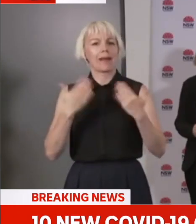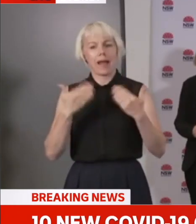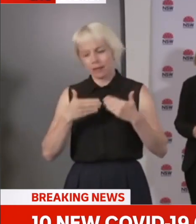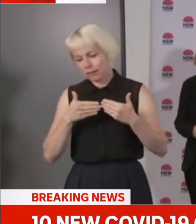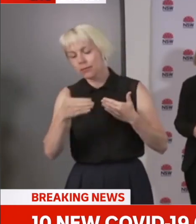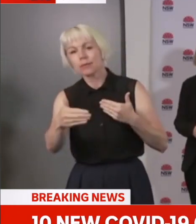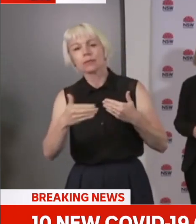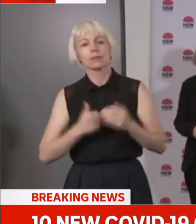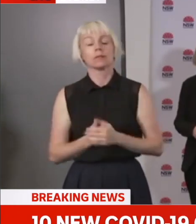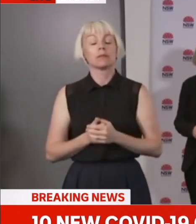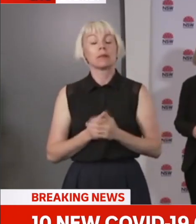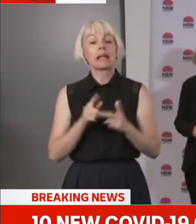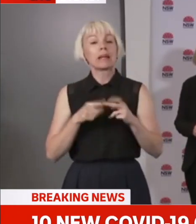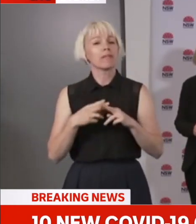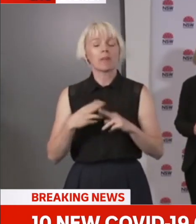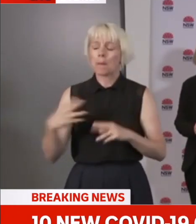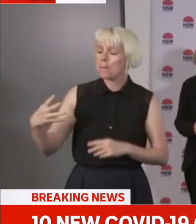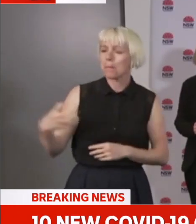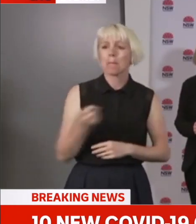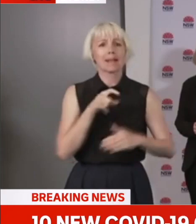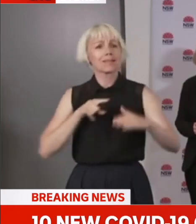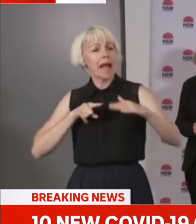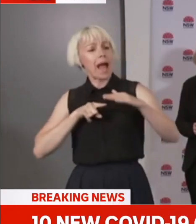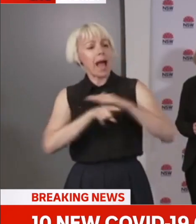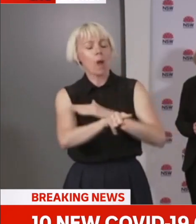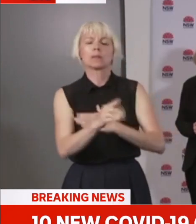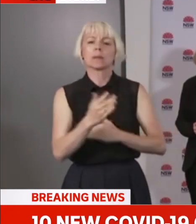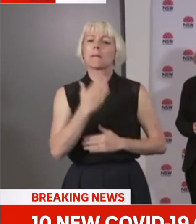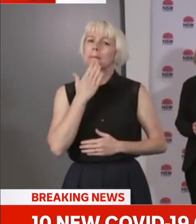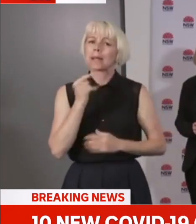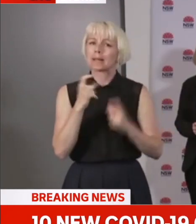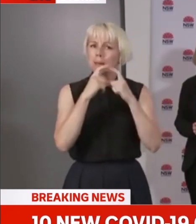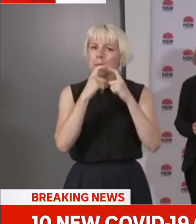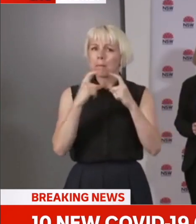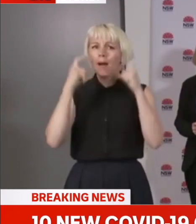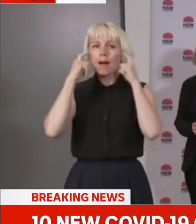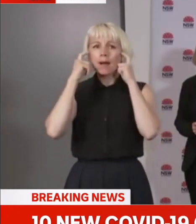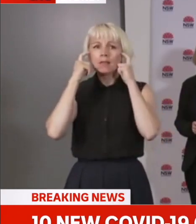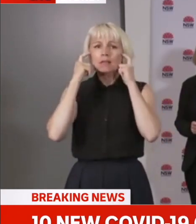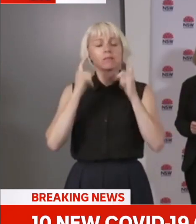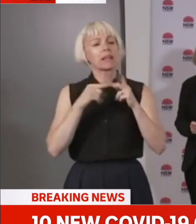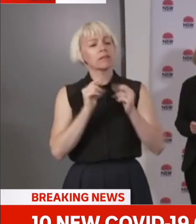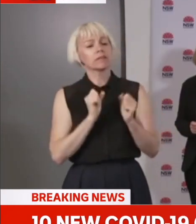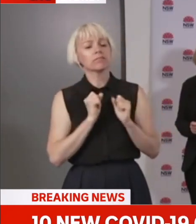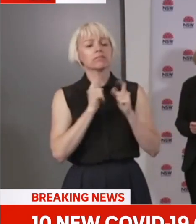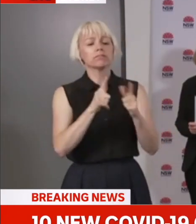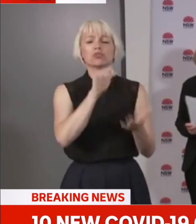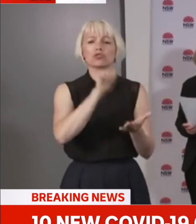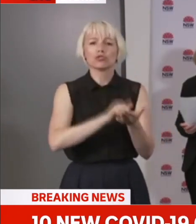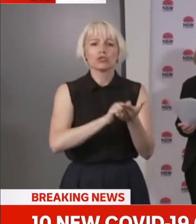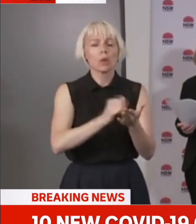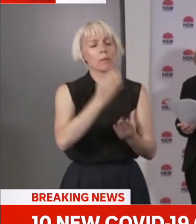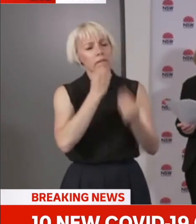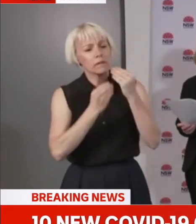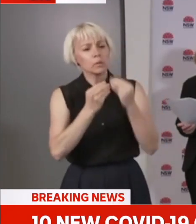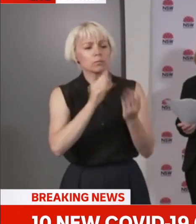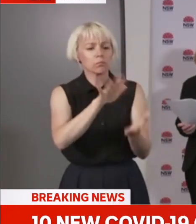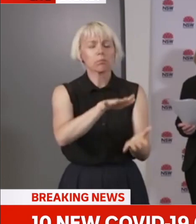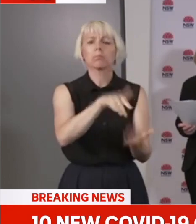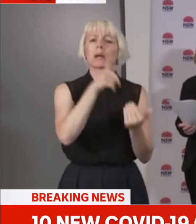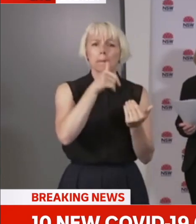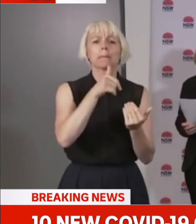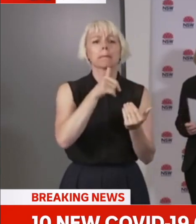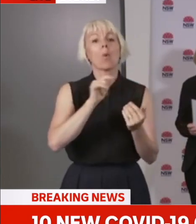you do leave your home for necessary business, that you wear a mask, especially if you're going grocery shopping, especially if you're catching public